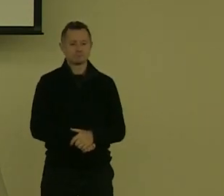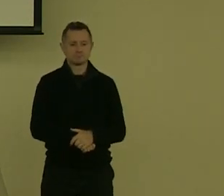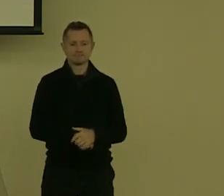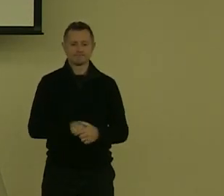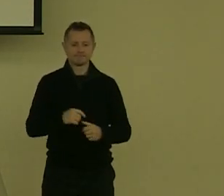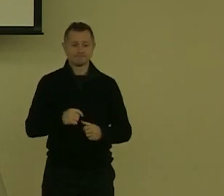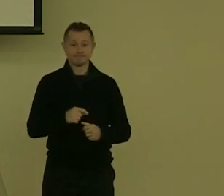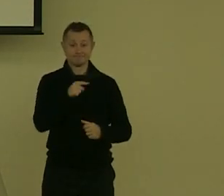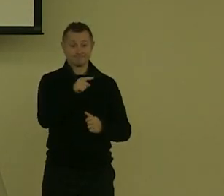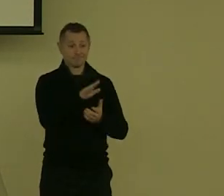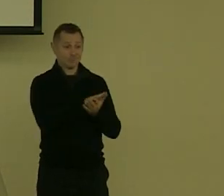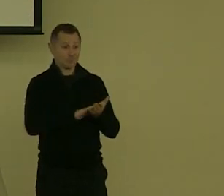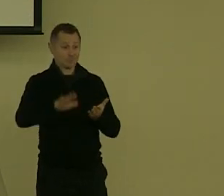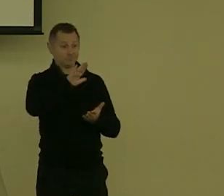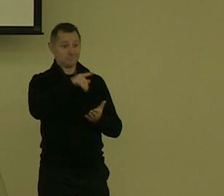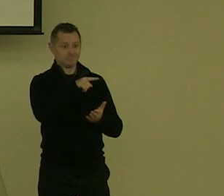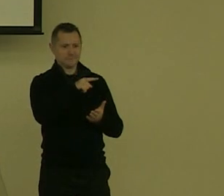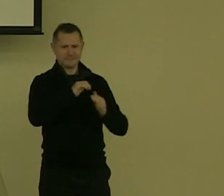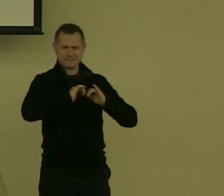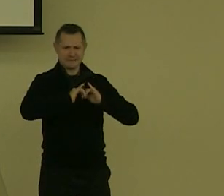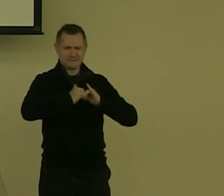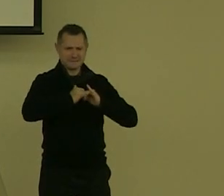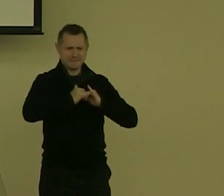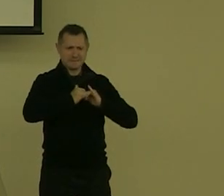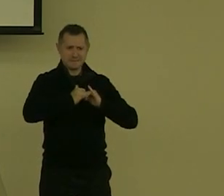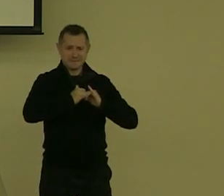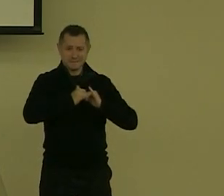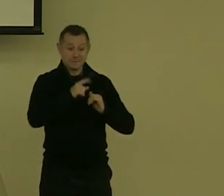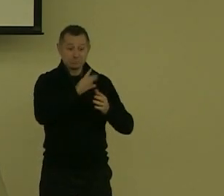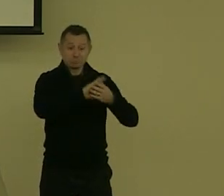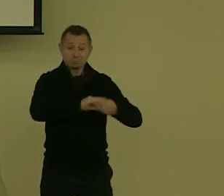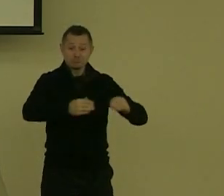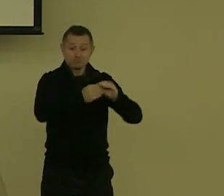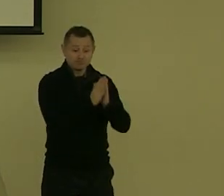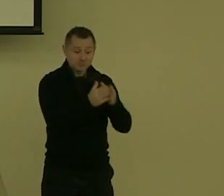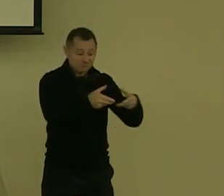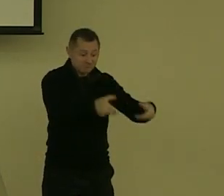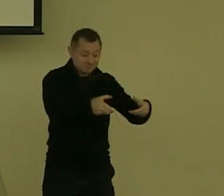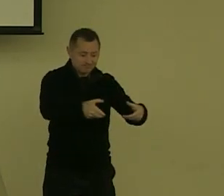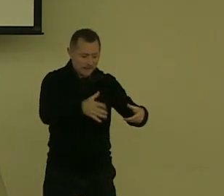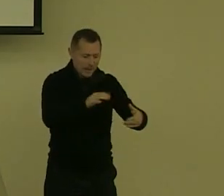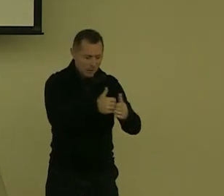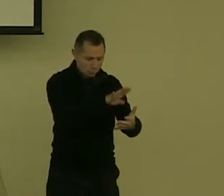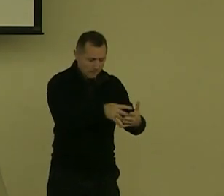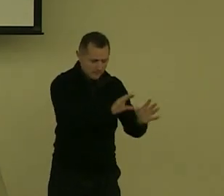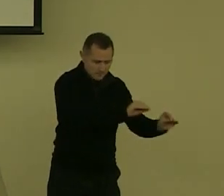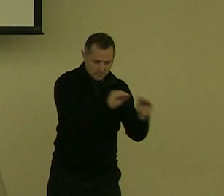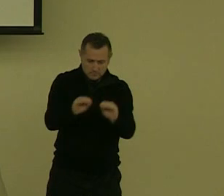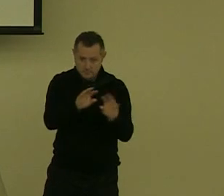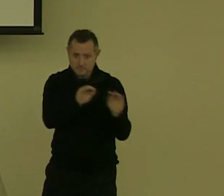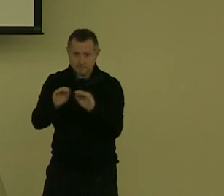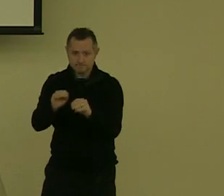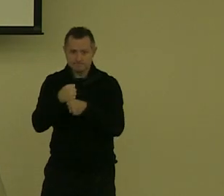self-styled graphic novels librarian. We had 3 graphic novels in my library